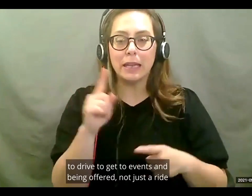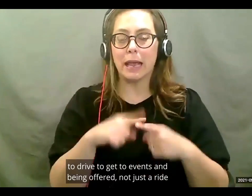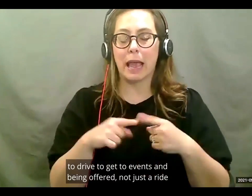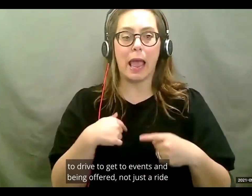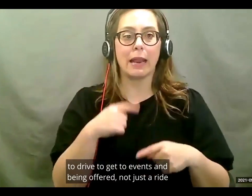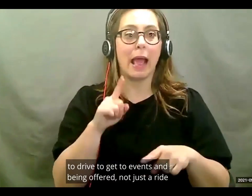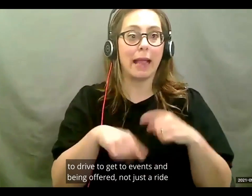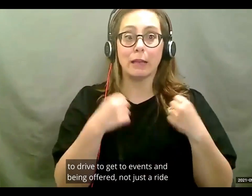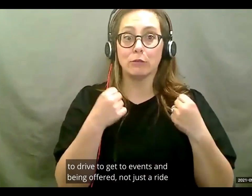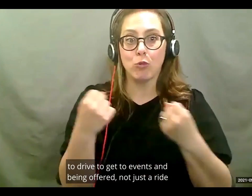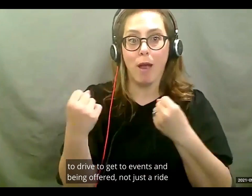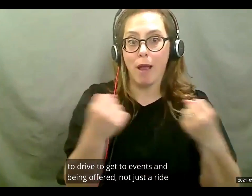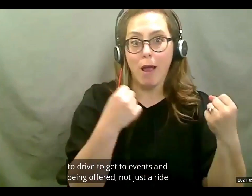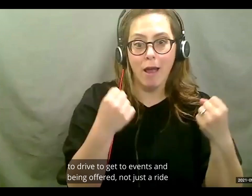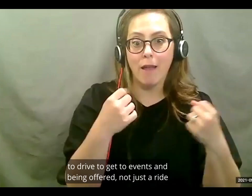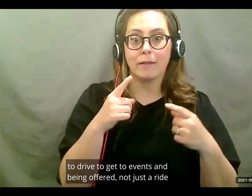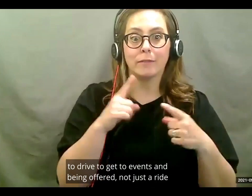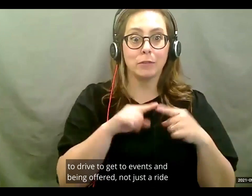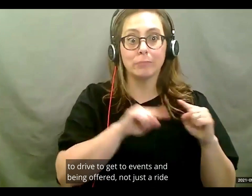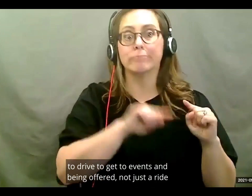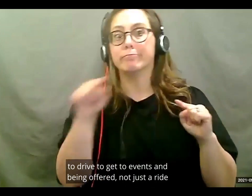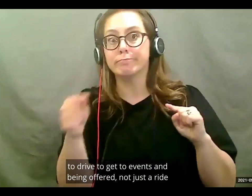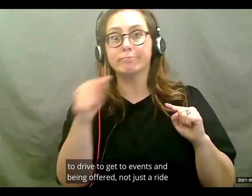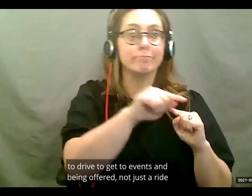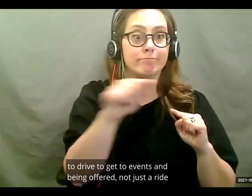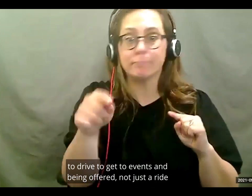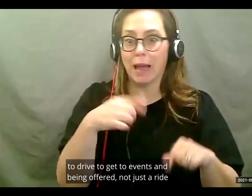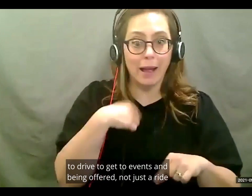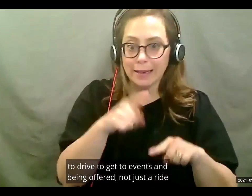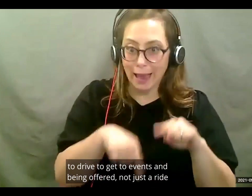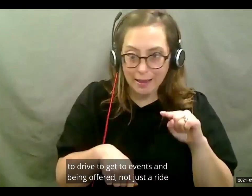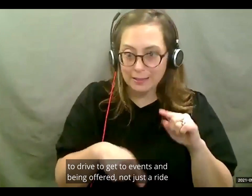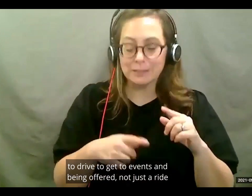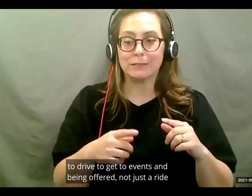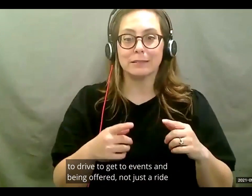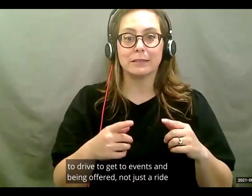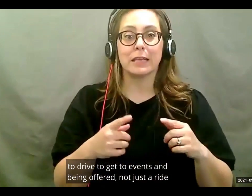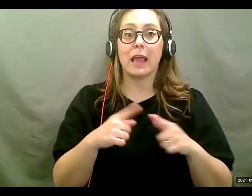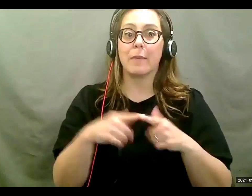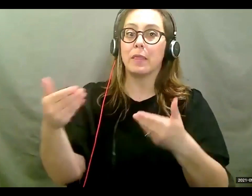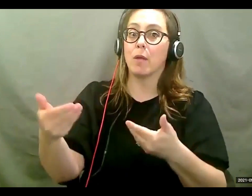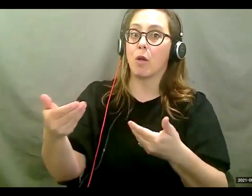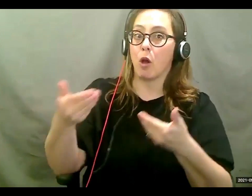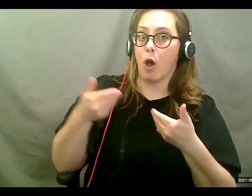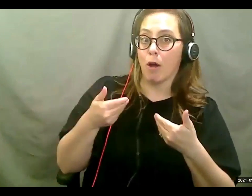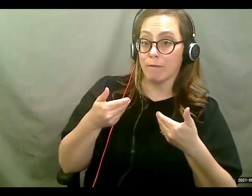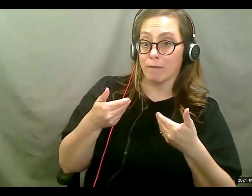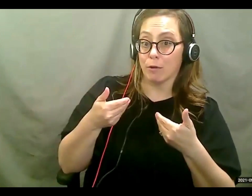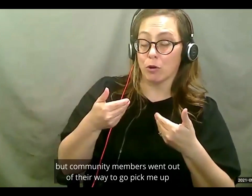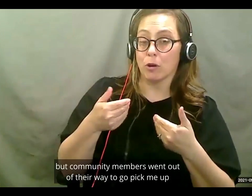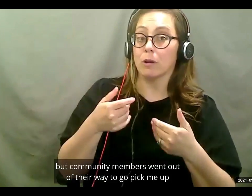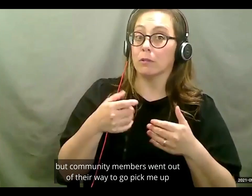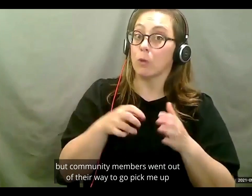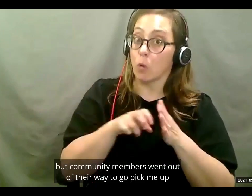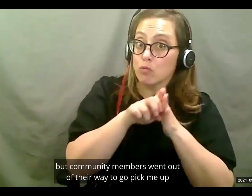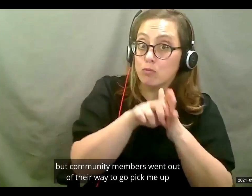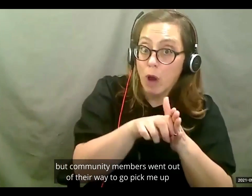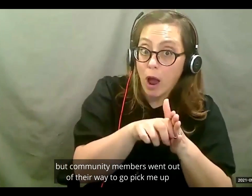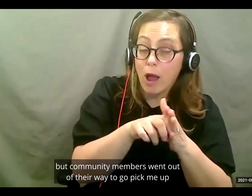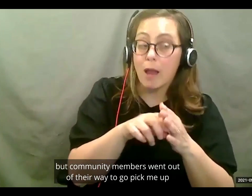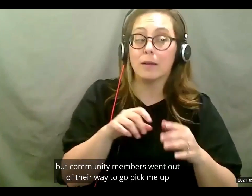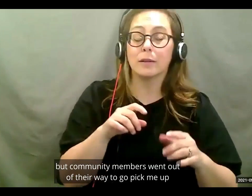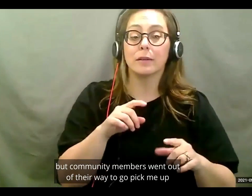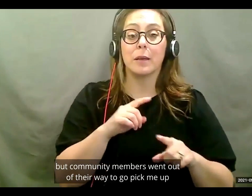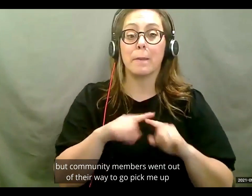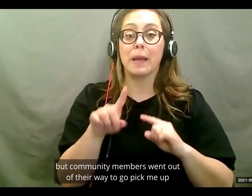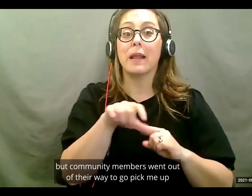inability to drive to get to events, and being offered not just a ride, but community members